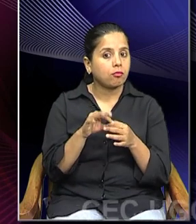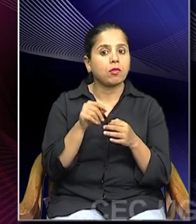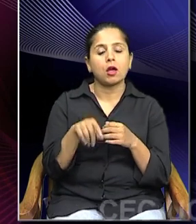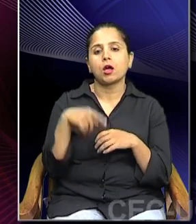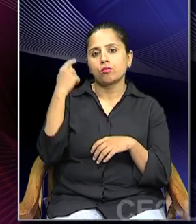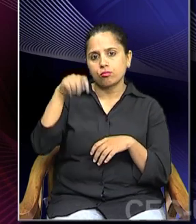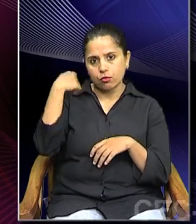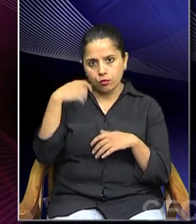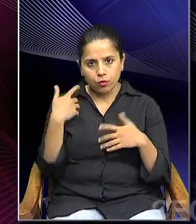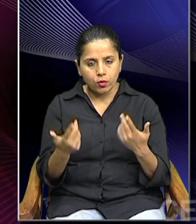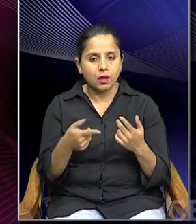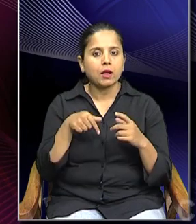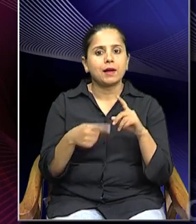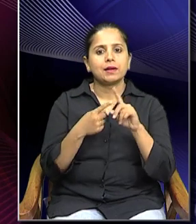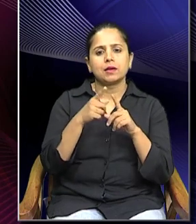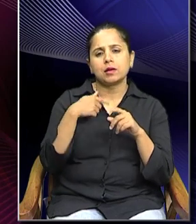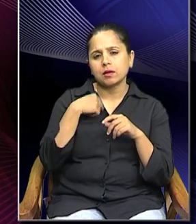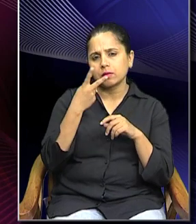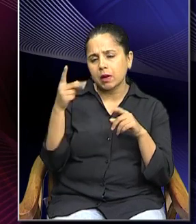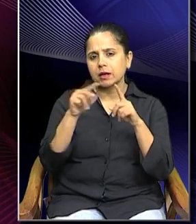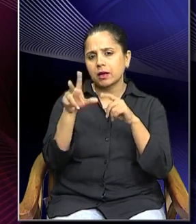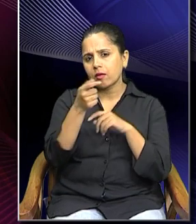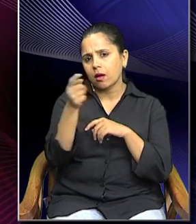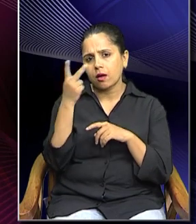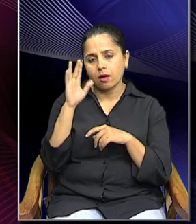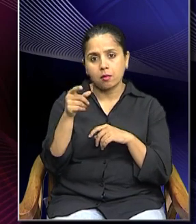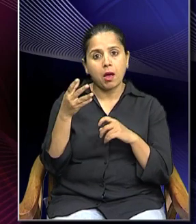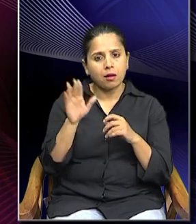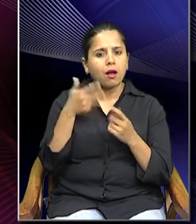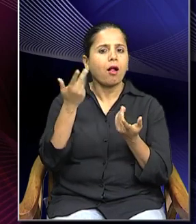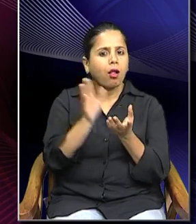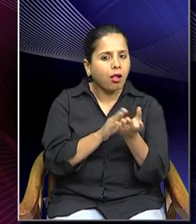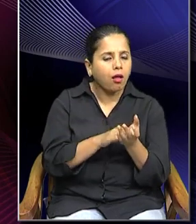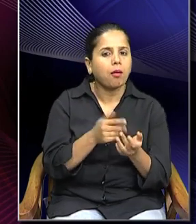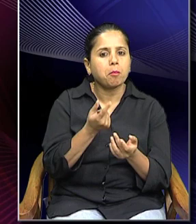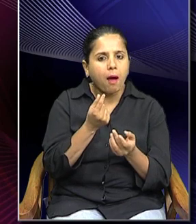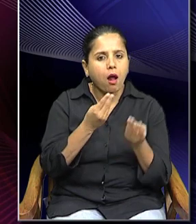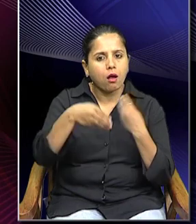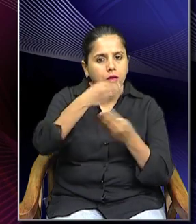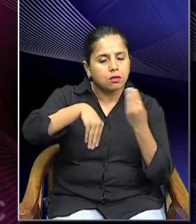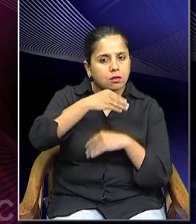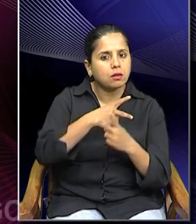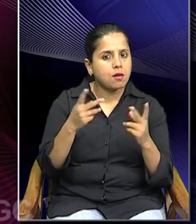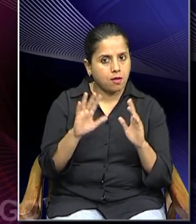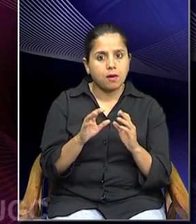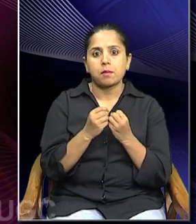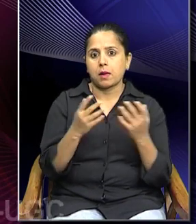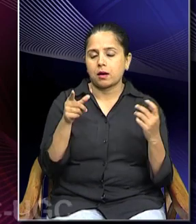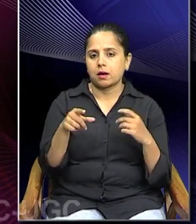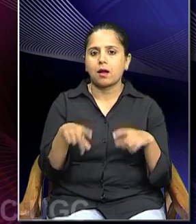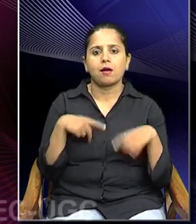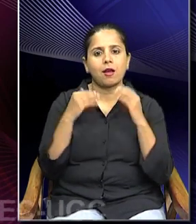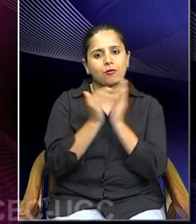movies and teleserials have shown that people are also doing a lot of gambling. They kind of take a life